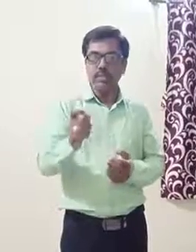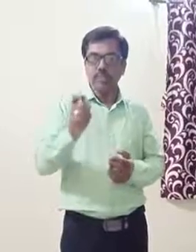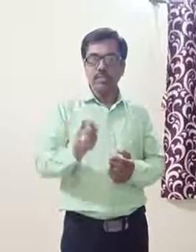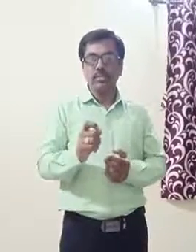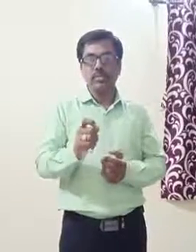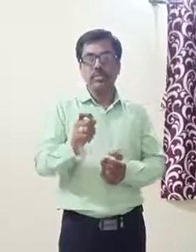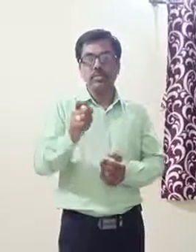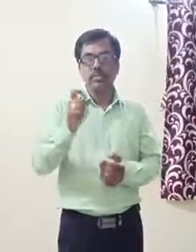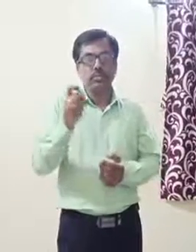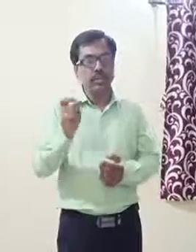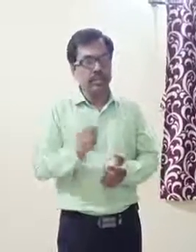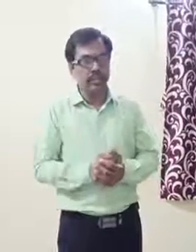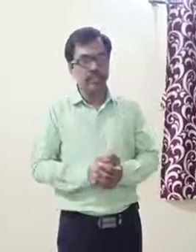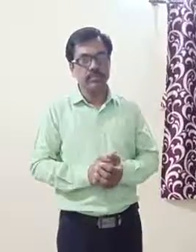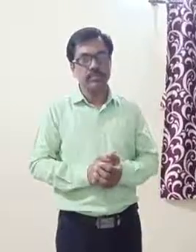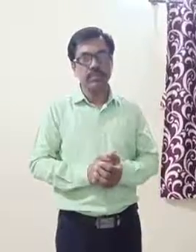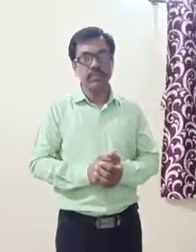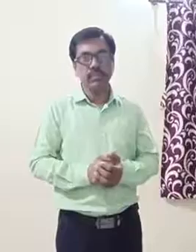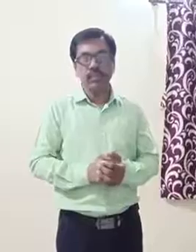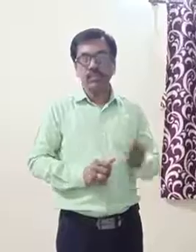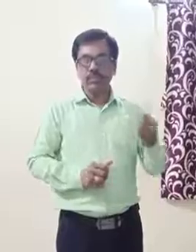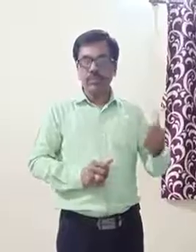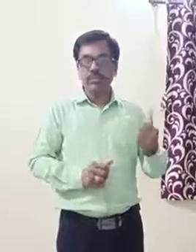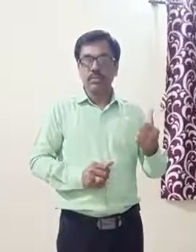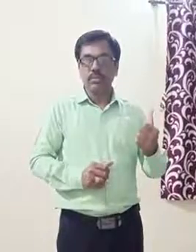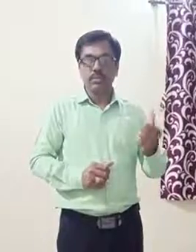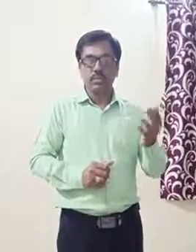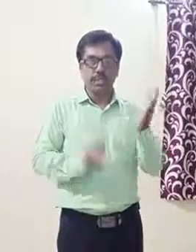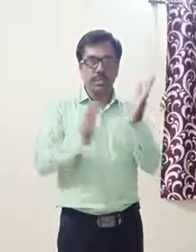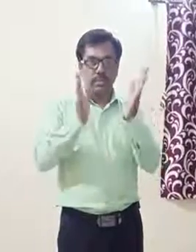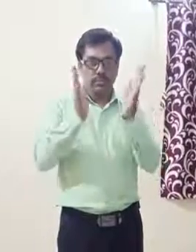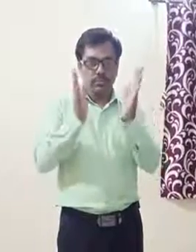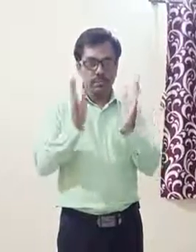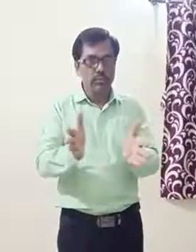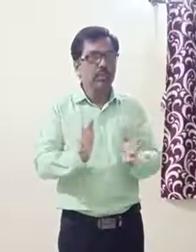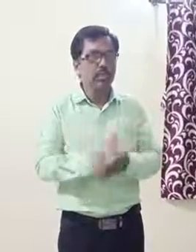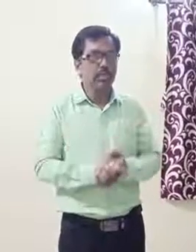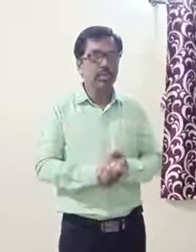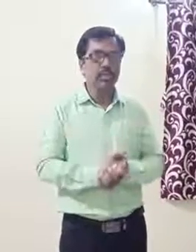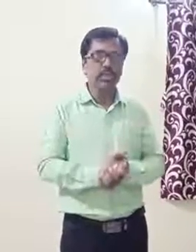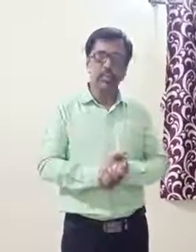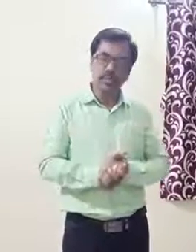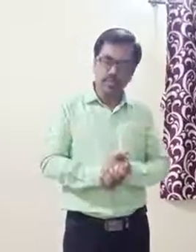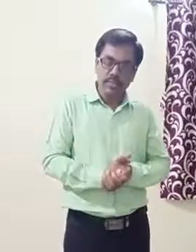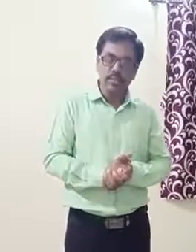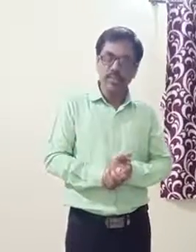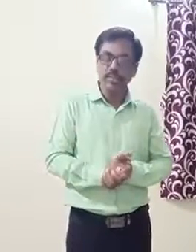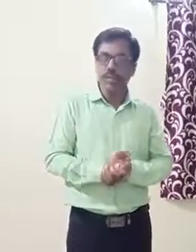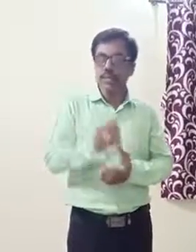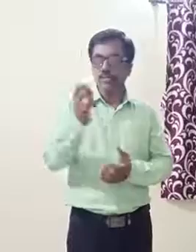means the fatherland, means they personified their country as a